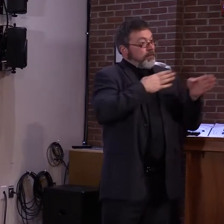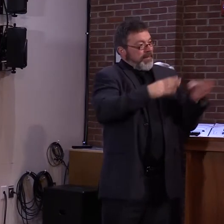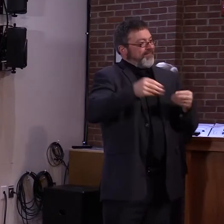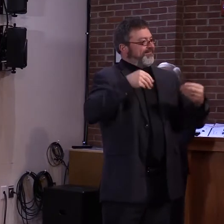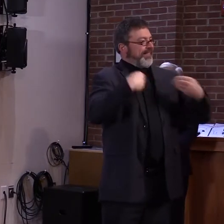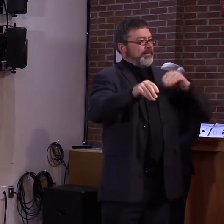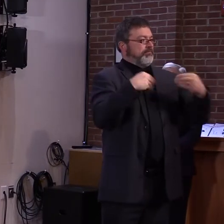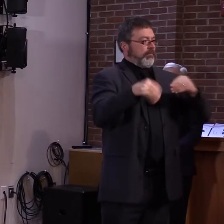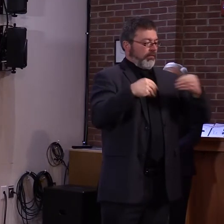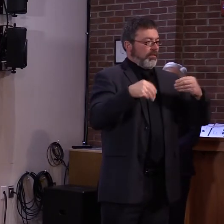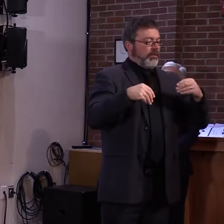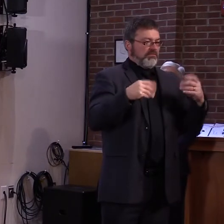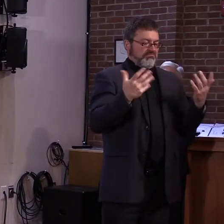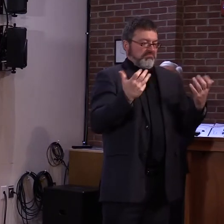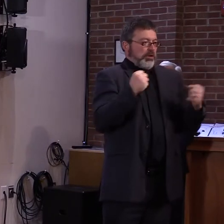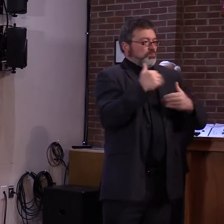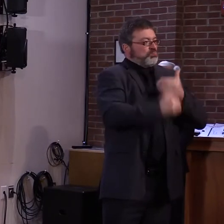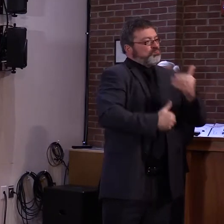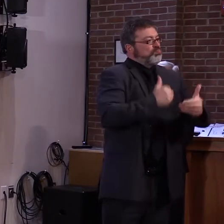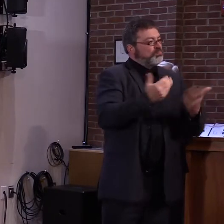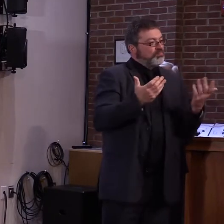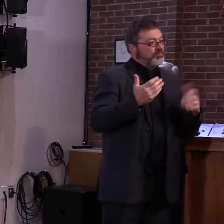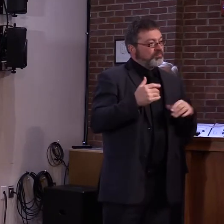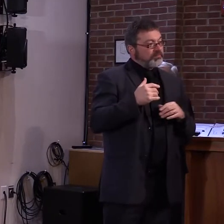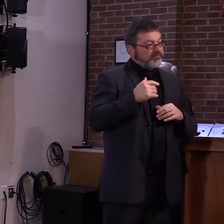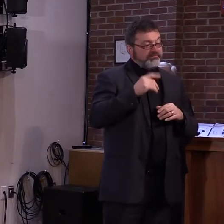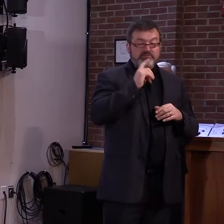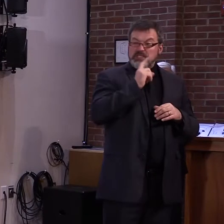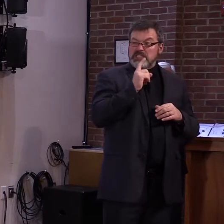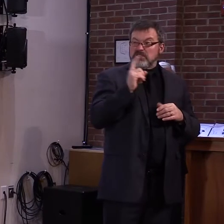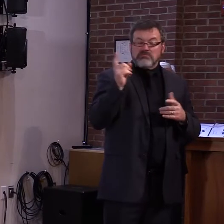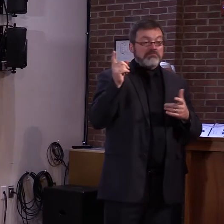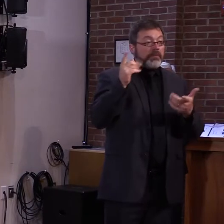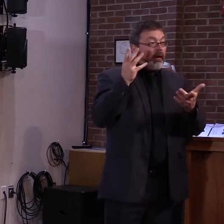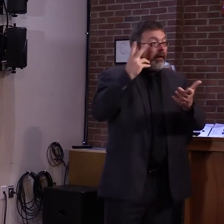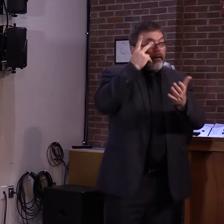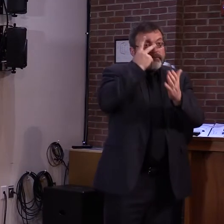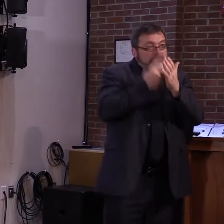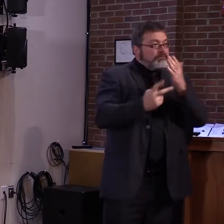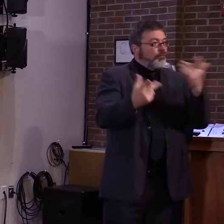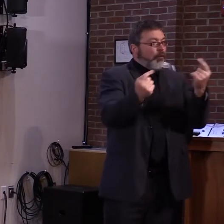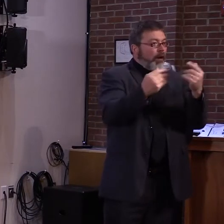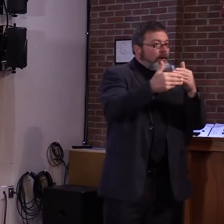But I expect us to have a very successful initial launch.